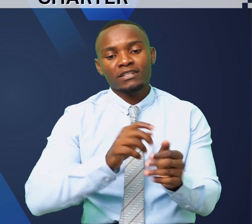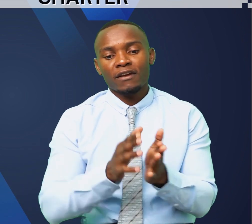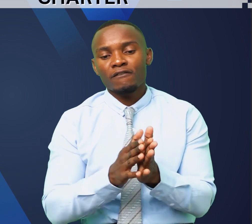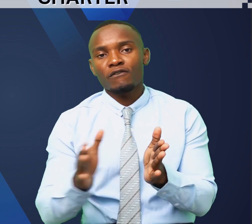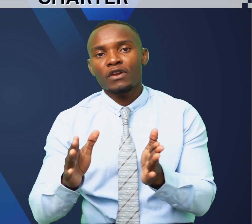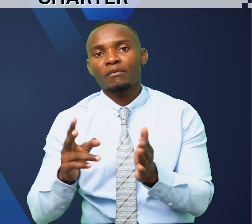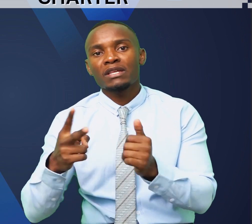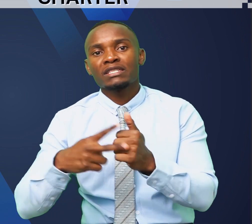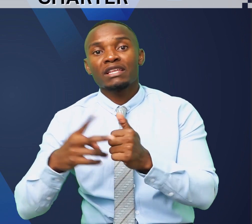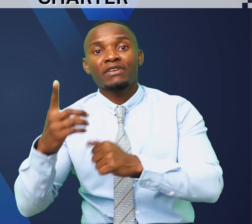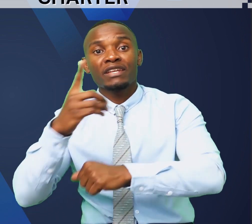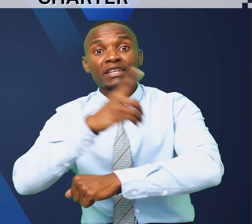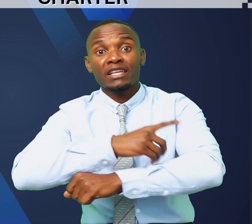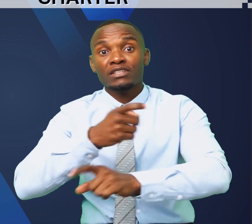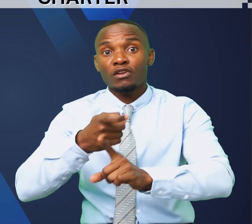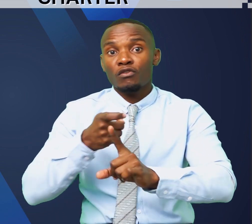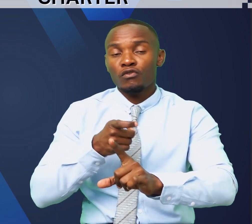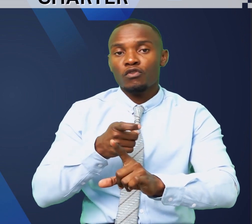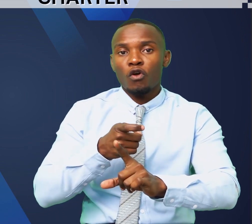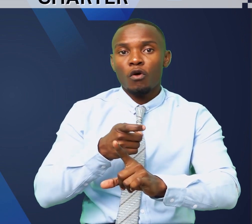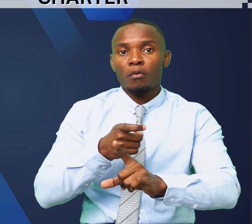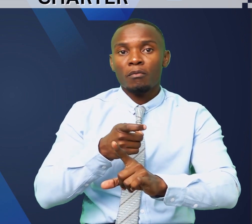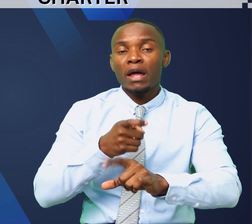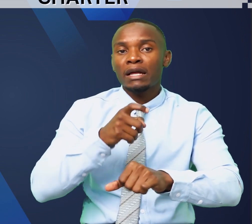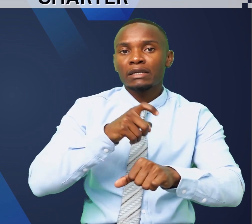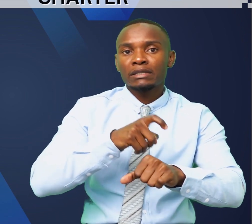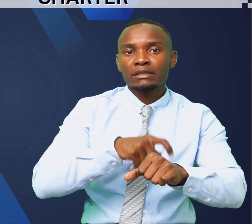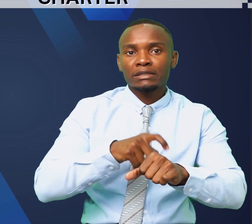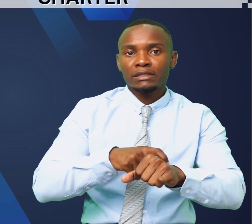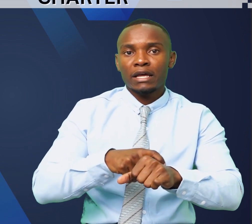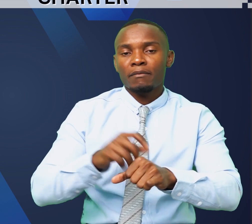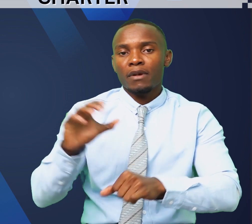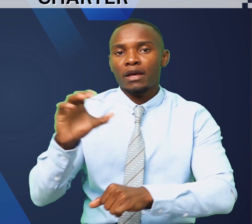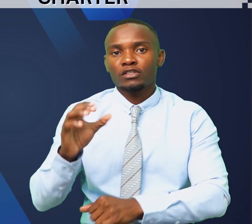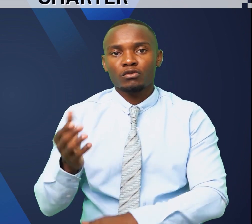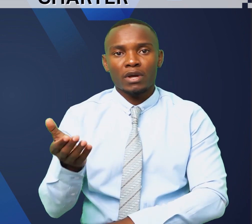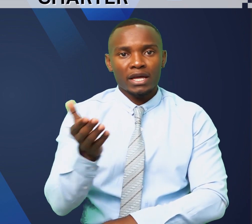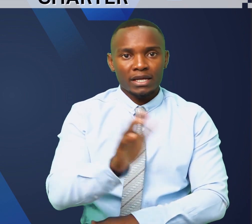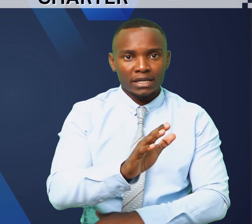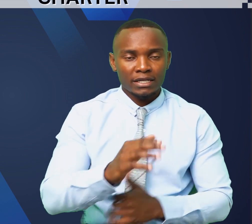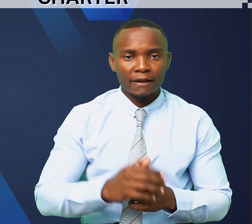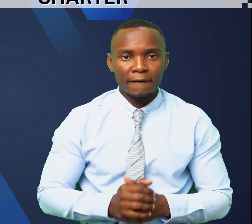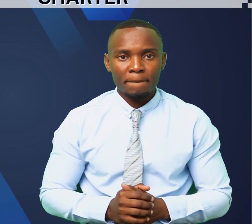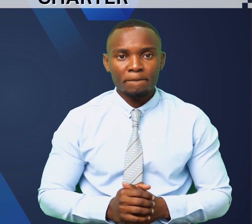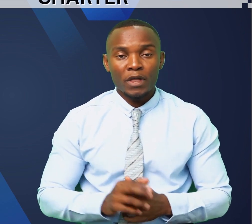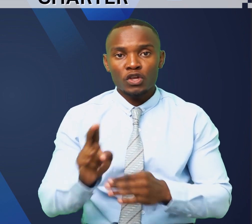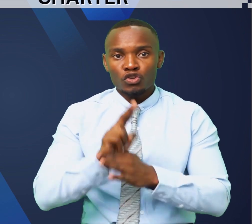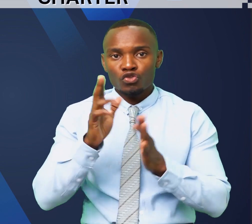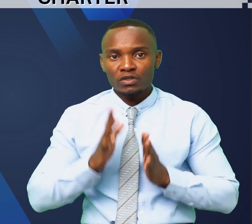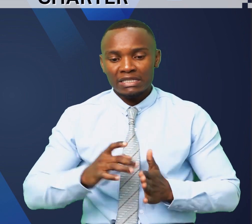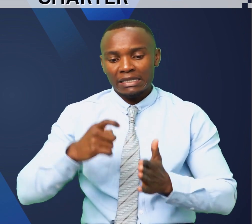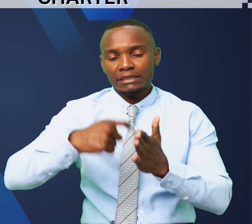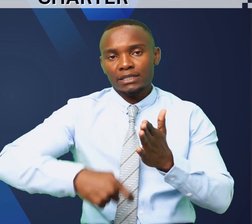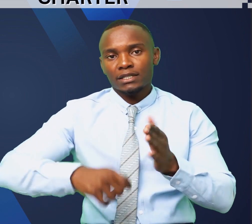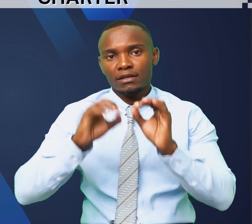Timeline, 7 days from the date of return by customer. User charges, nil.